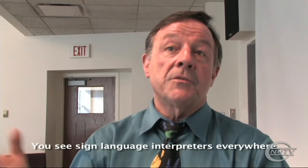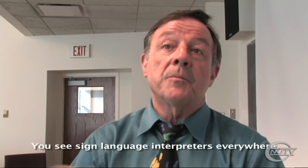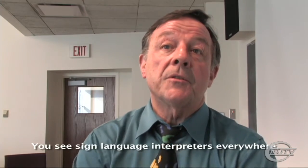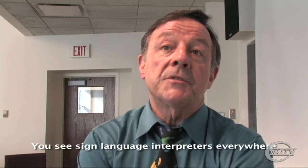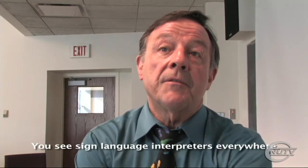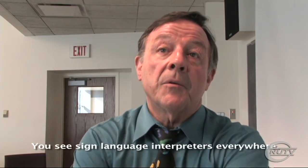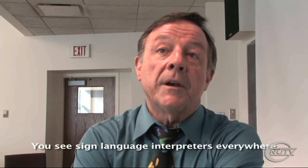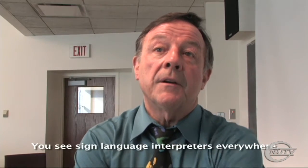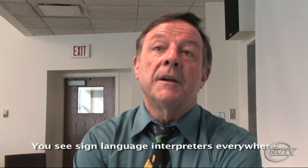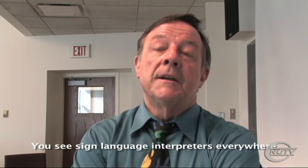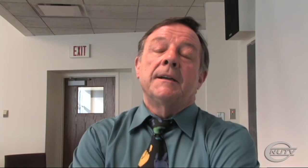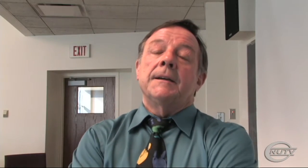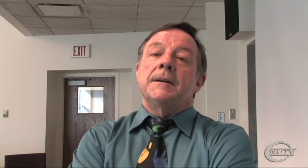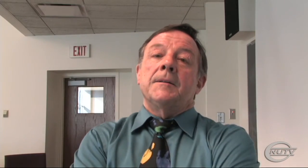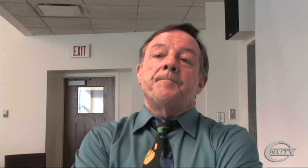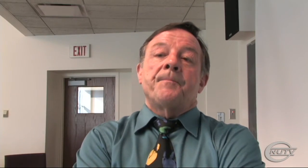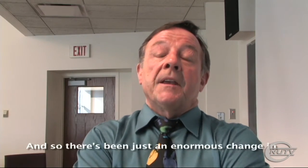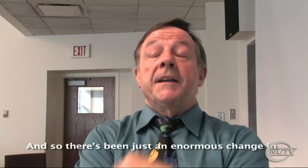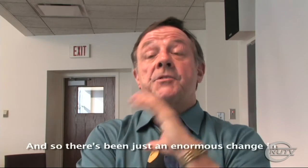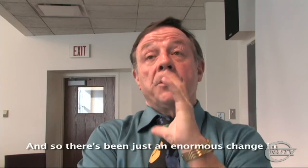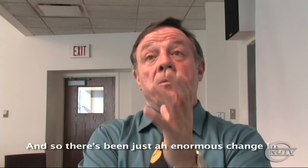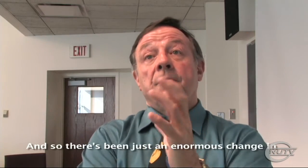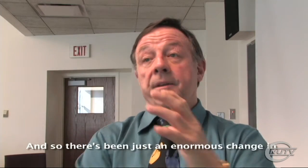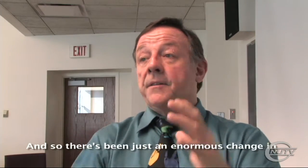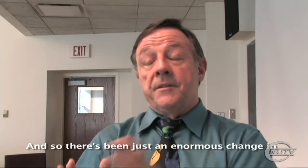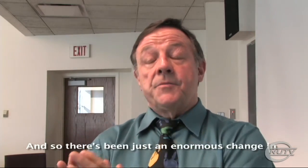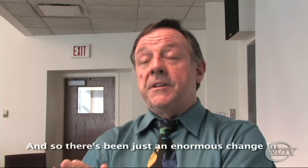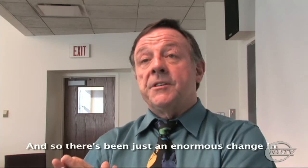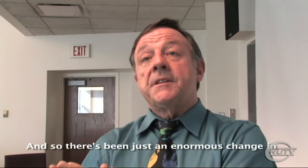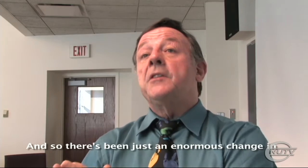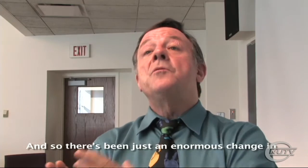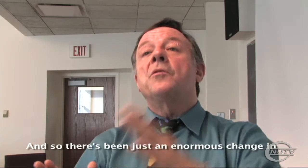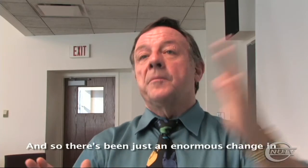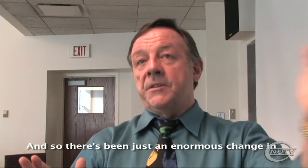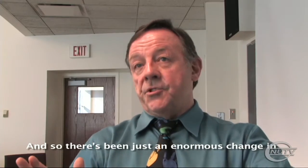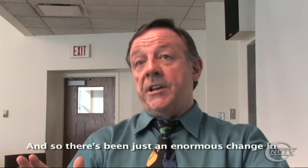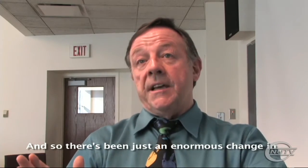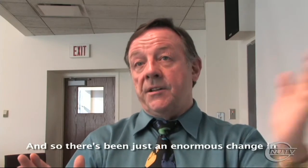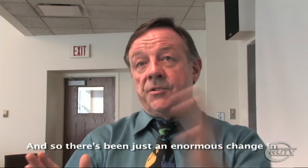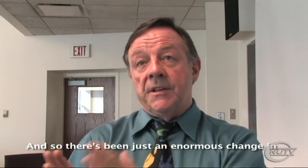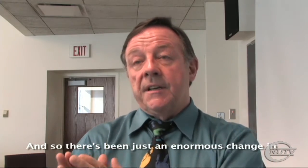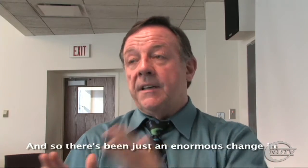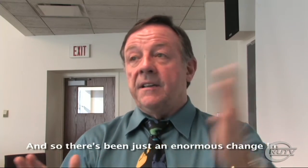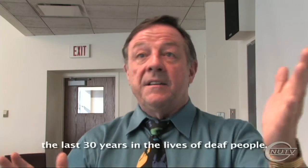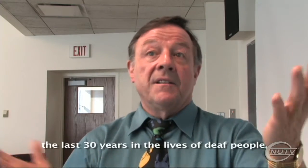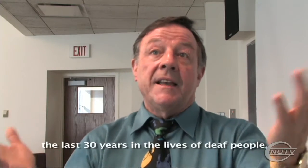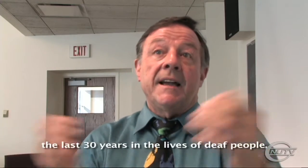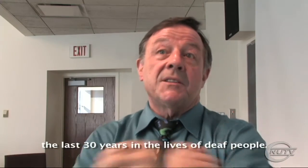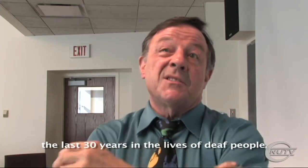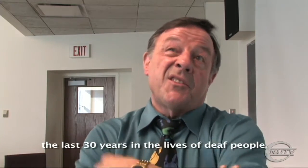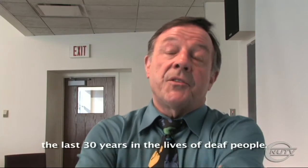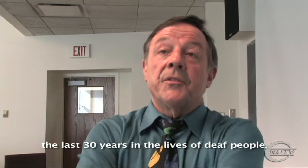language interpreters everywhere. And so there's been just an enormous change in